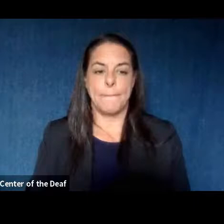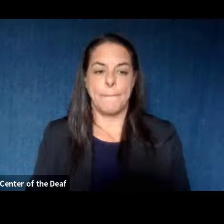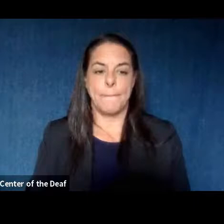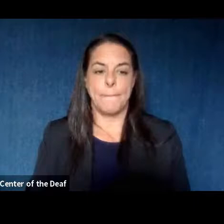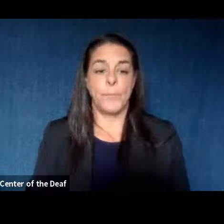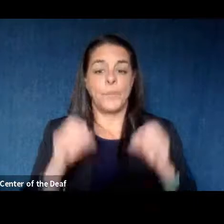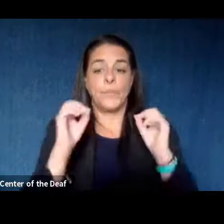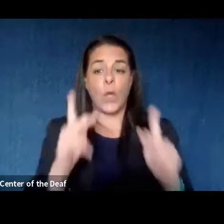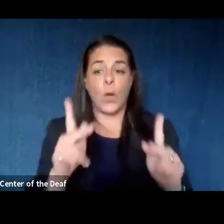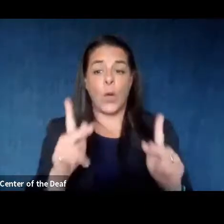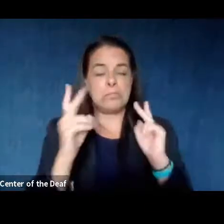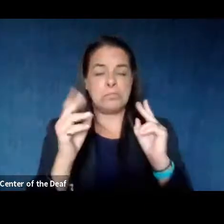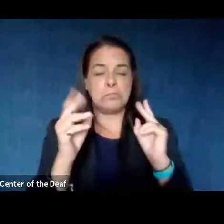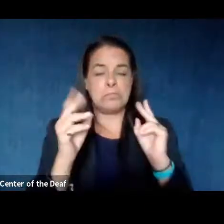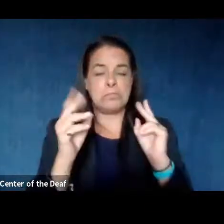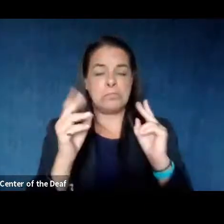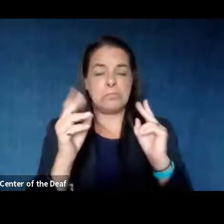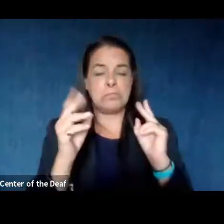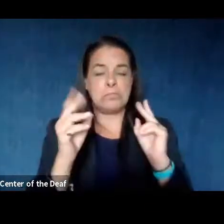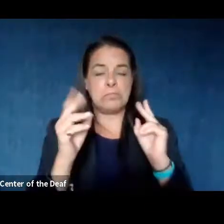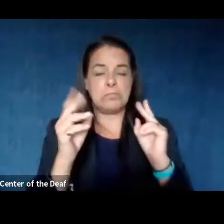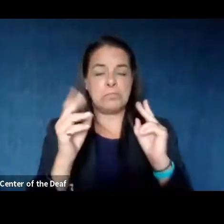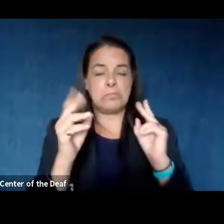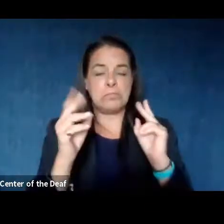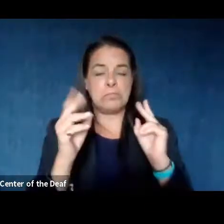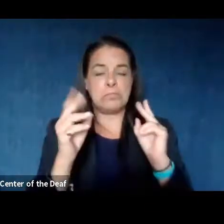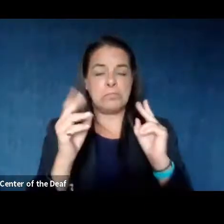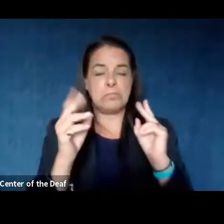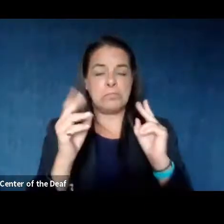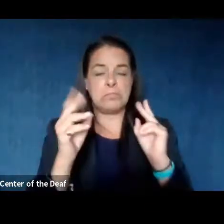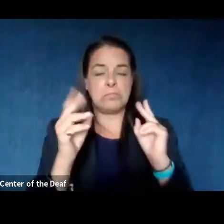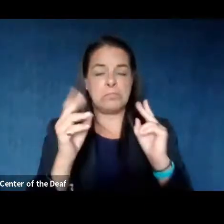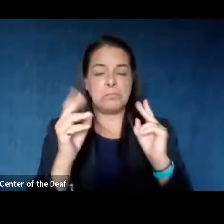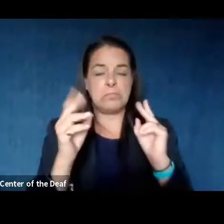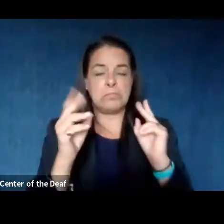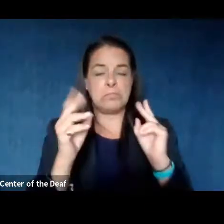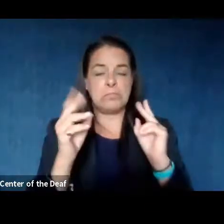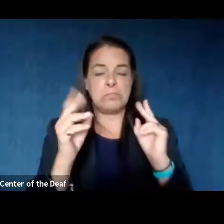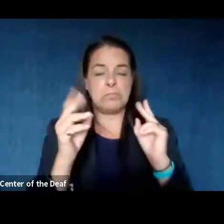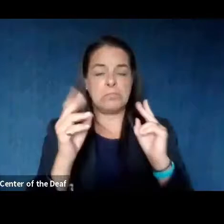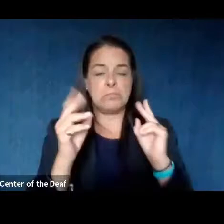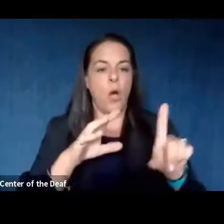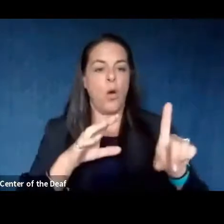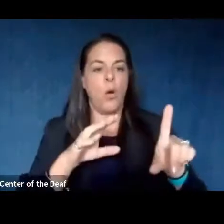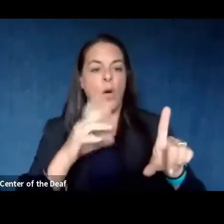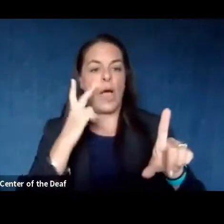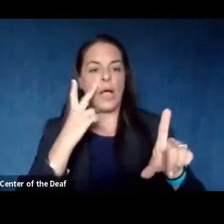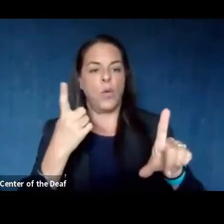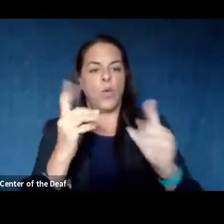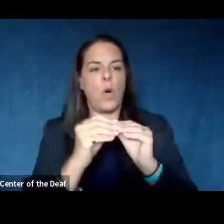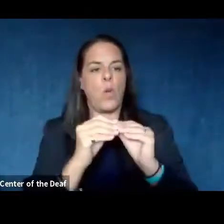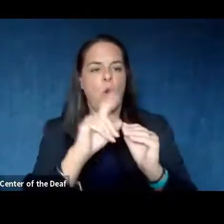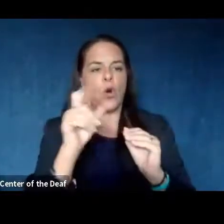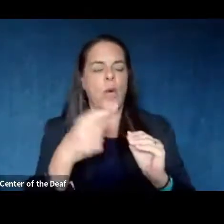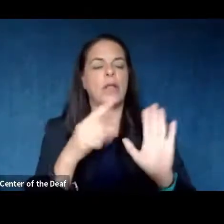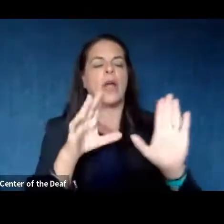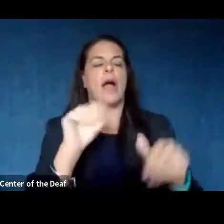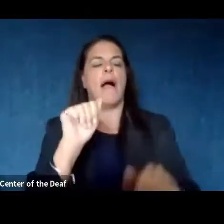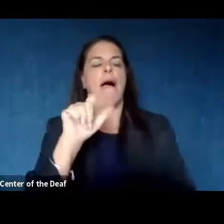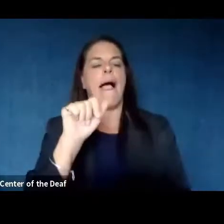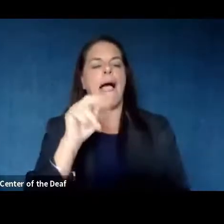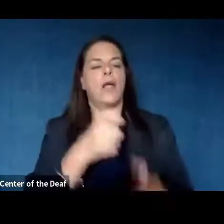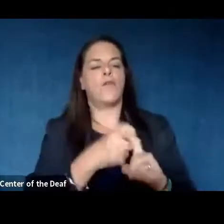All right, not seeing any other questions come in. Thank you all for your time. Oh, I'm sorry. I see one more